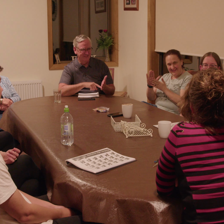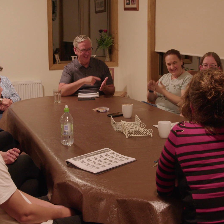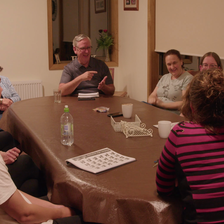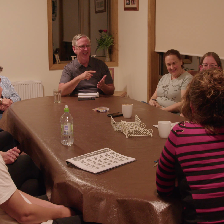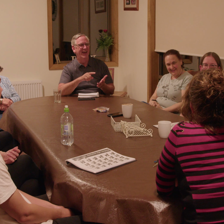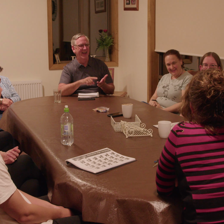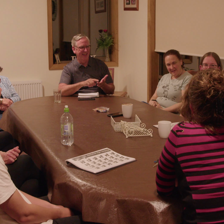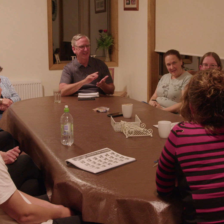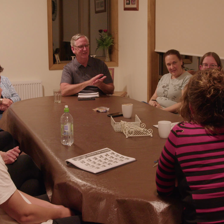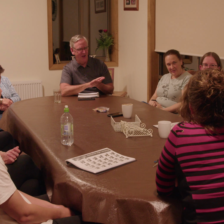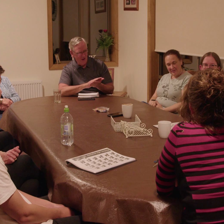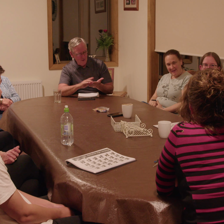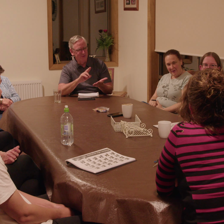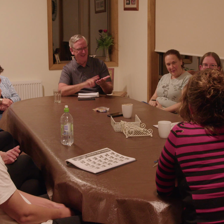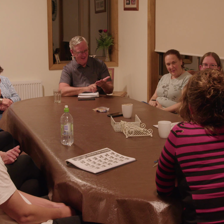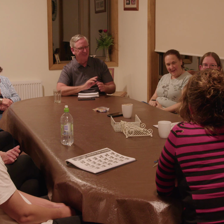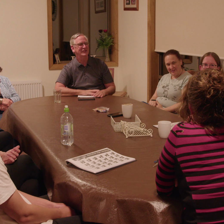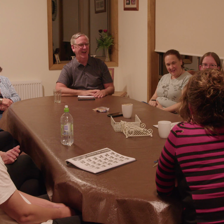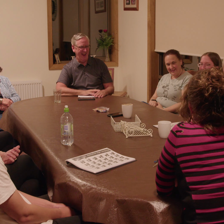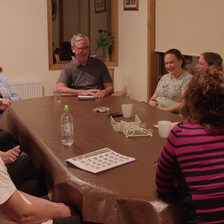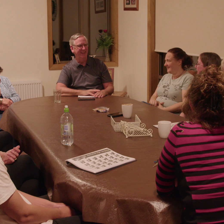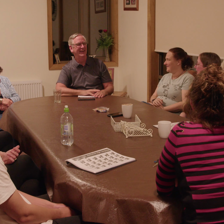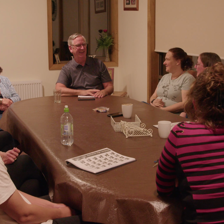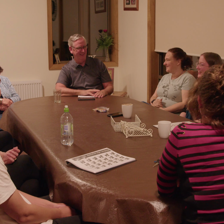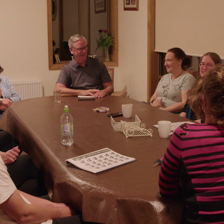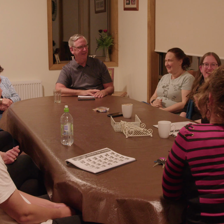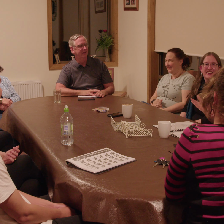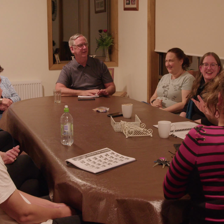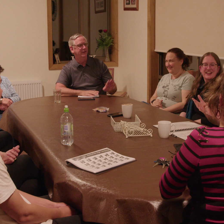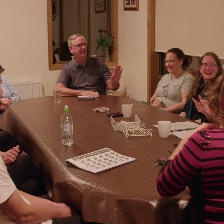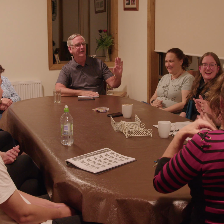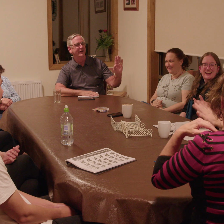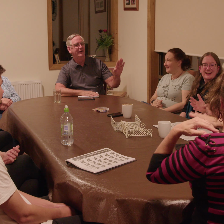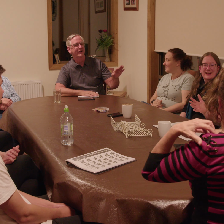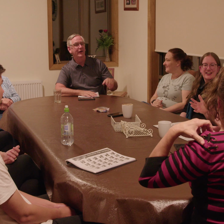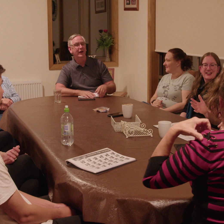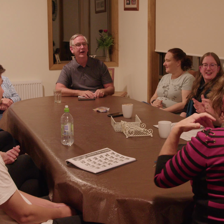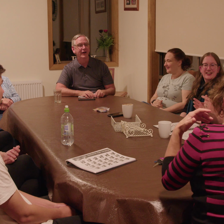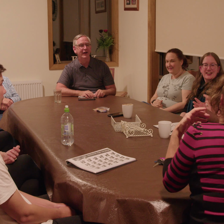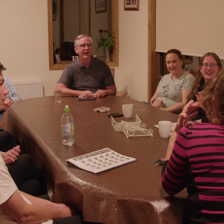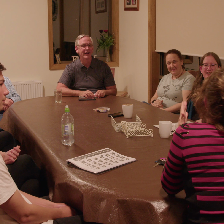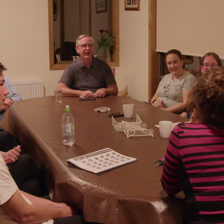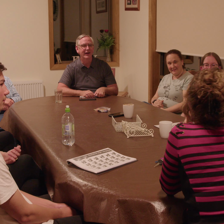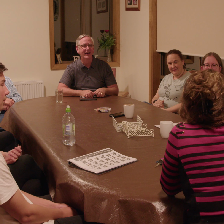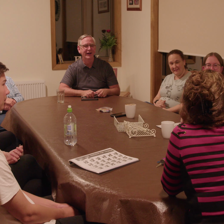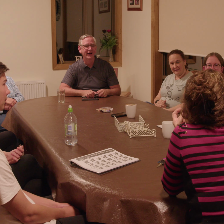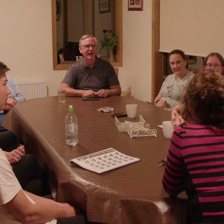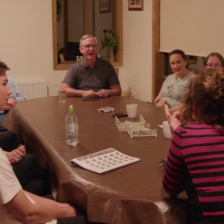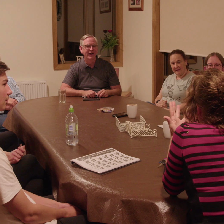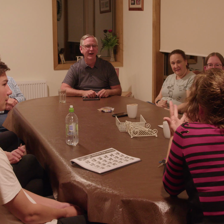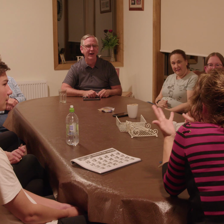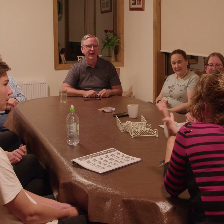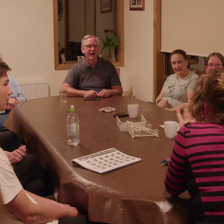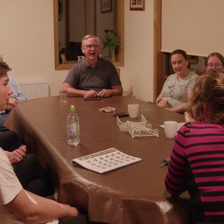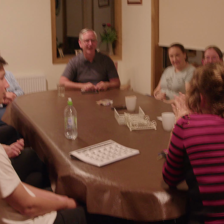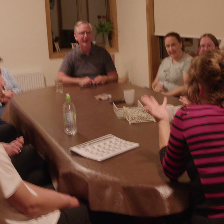H. J-O-H. Let me see if I can help you a little bit with this